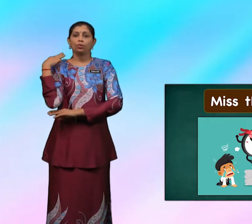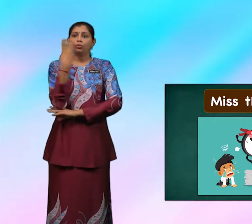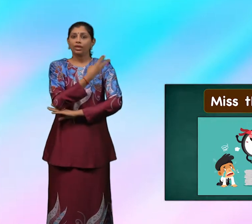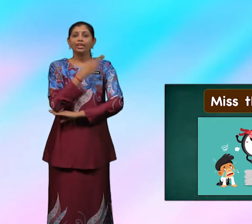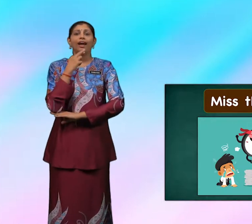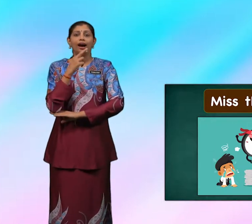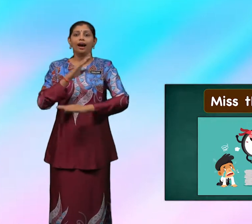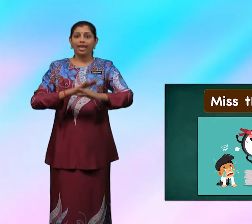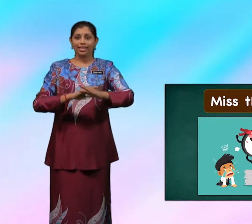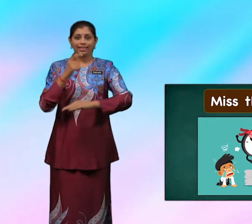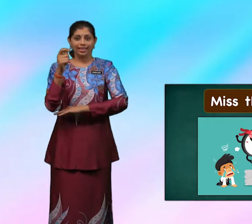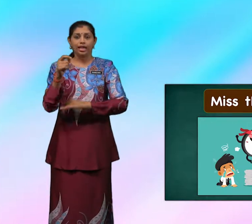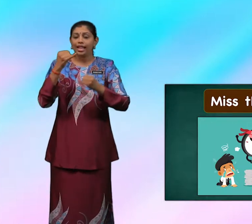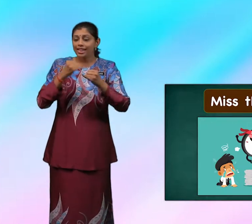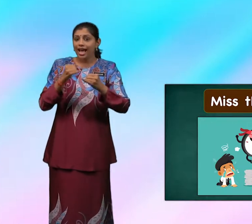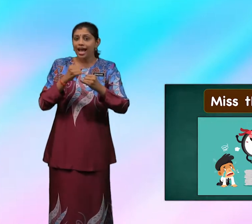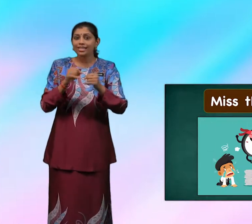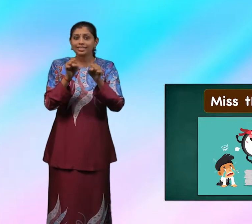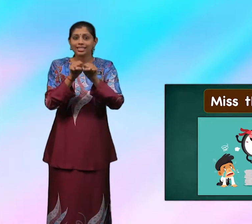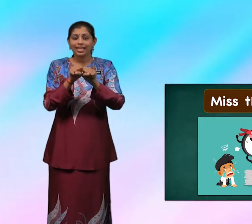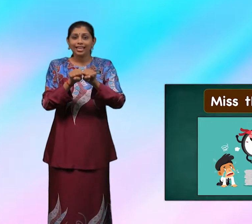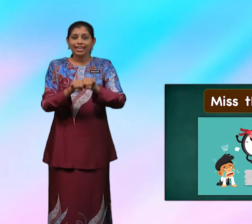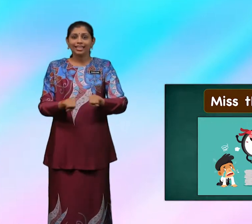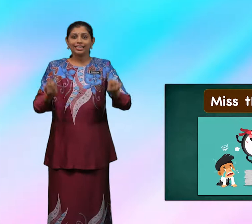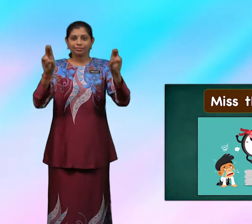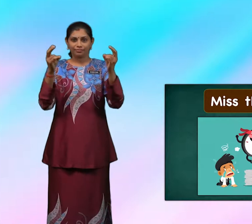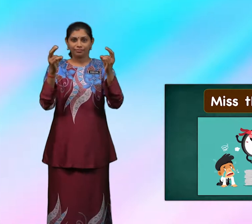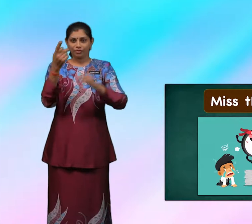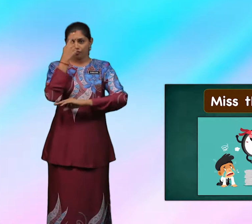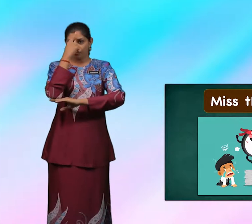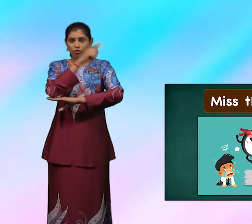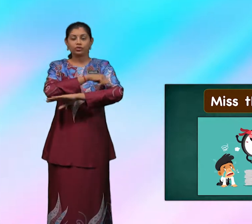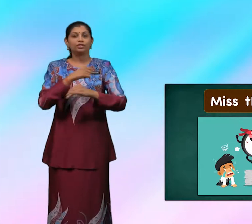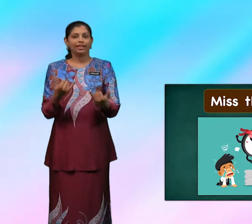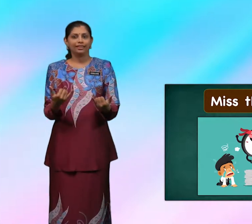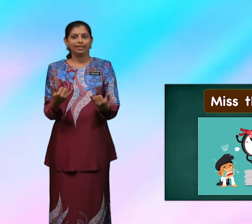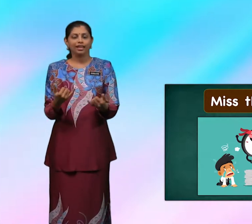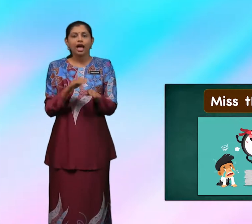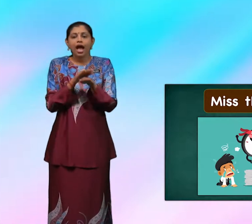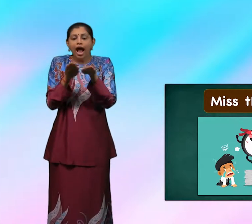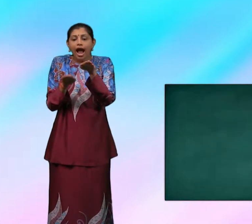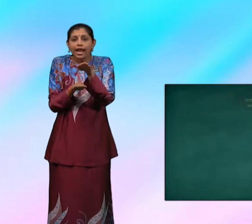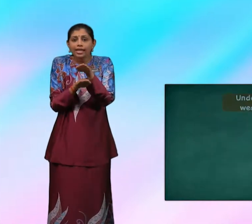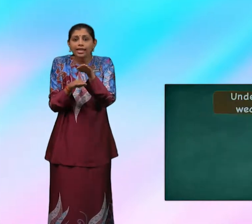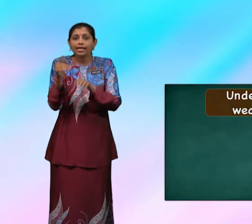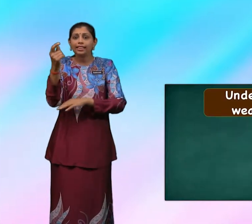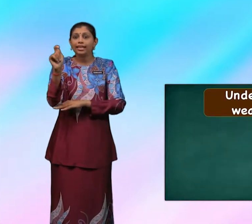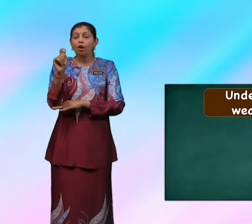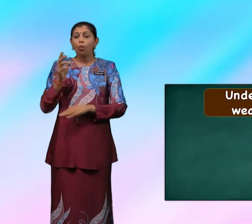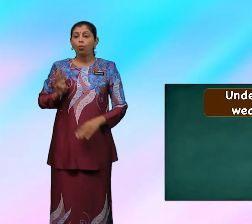We are at the last idiom for today. Under the